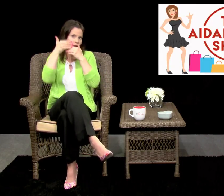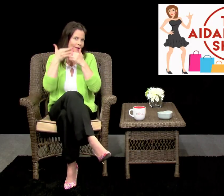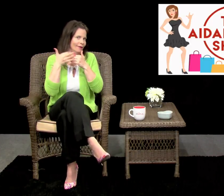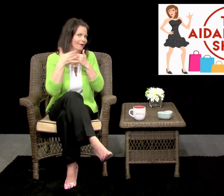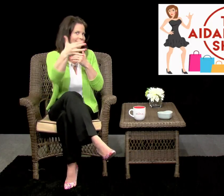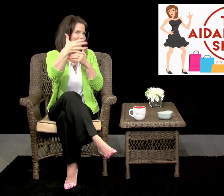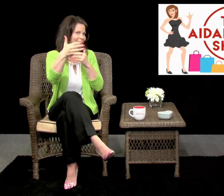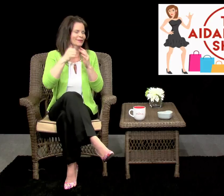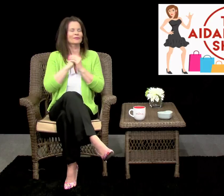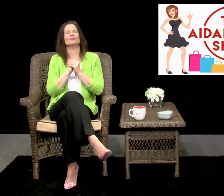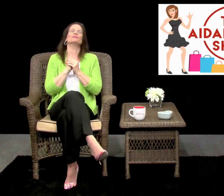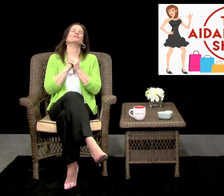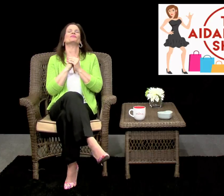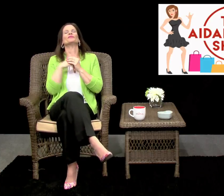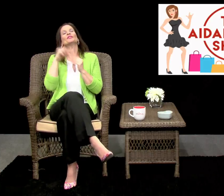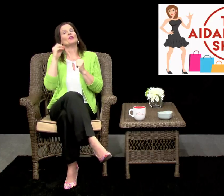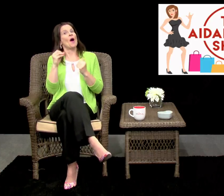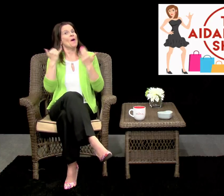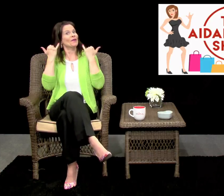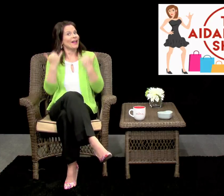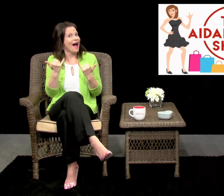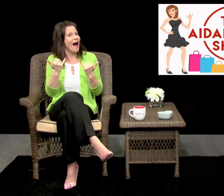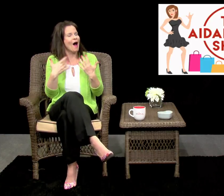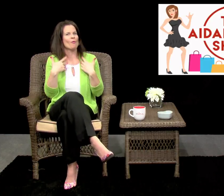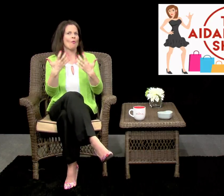apologize, and we should be good moving forward.